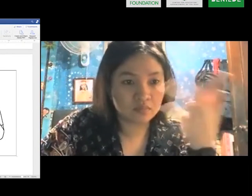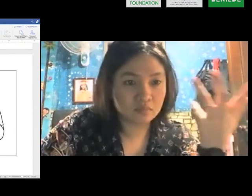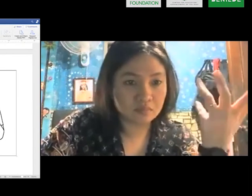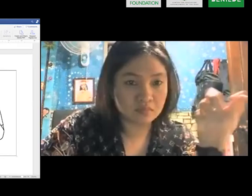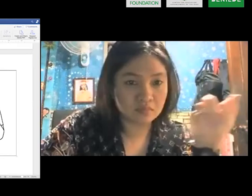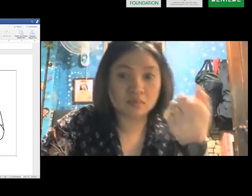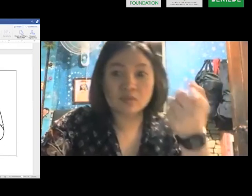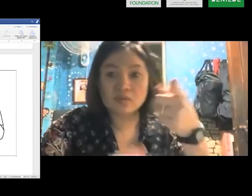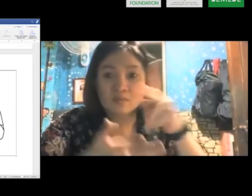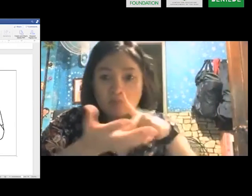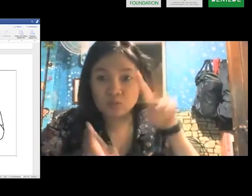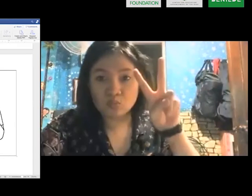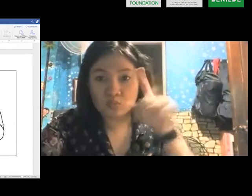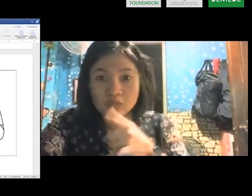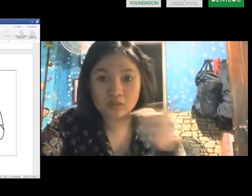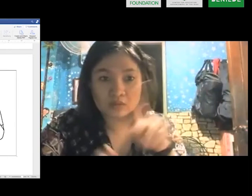Okay.